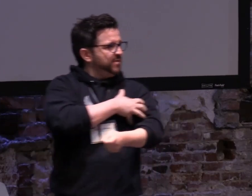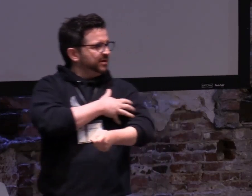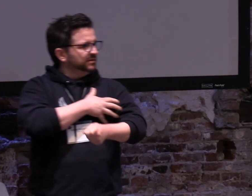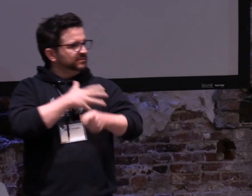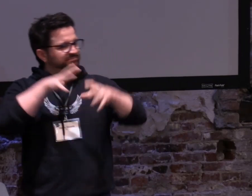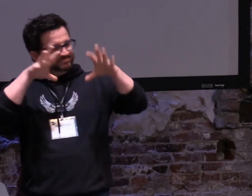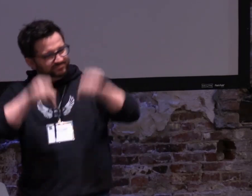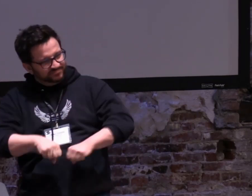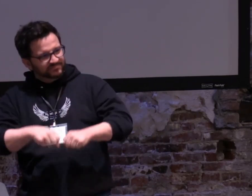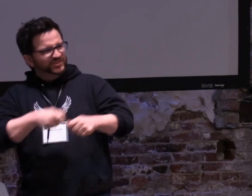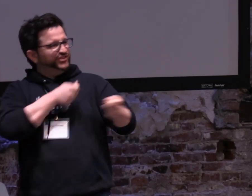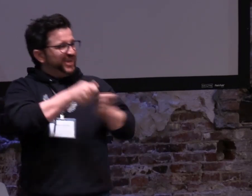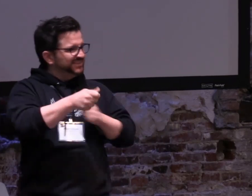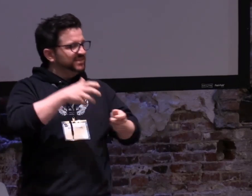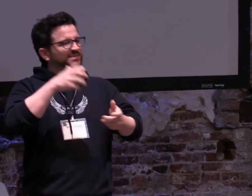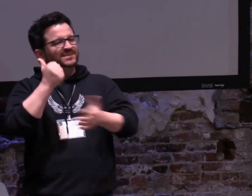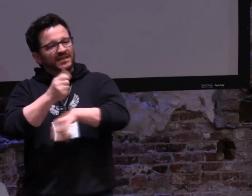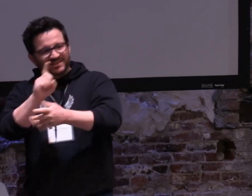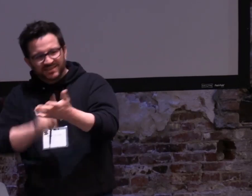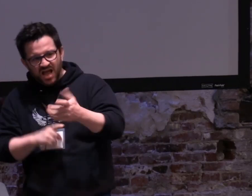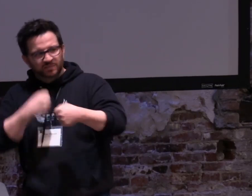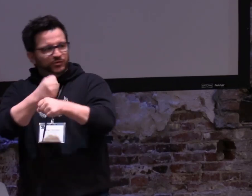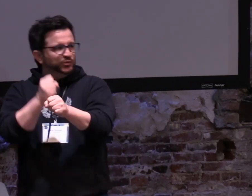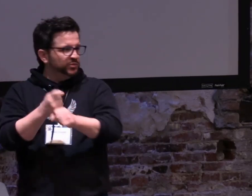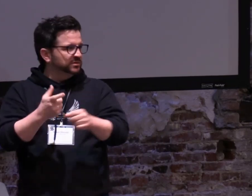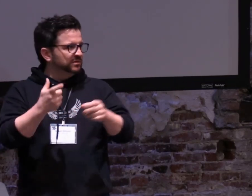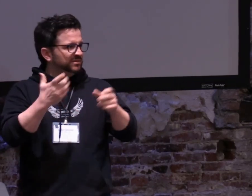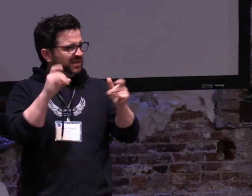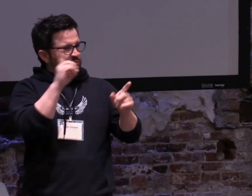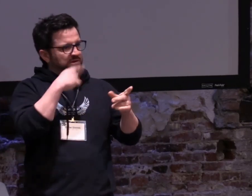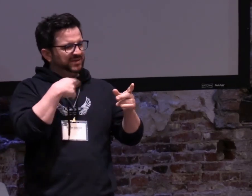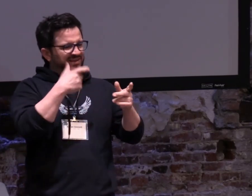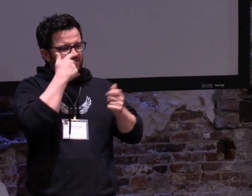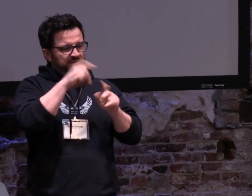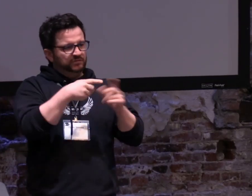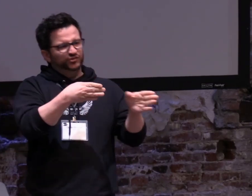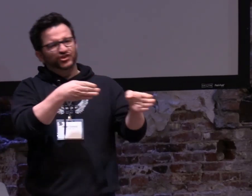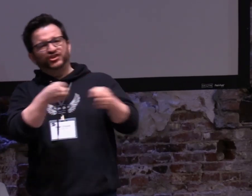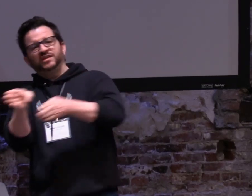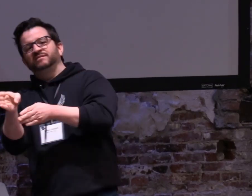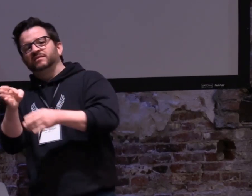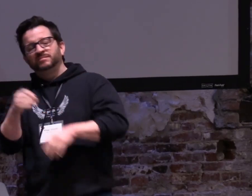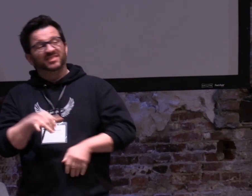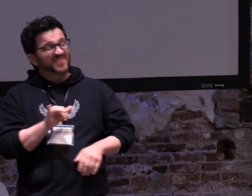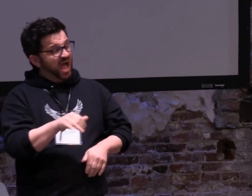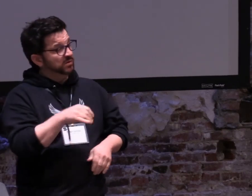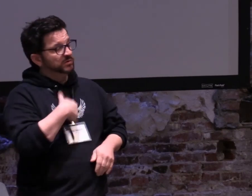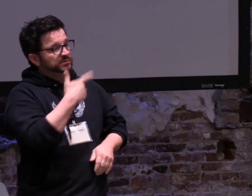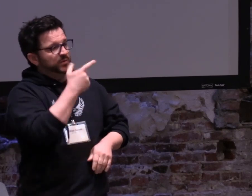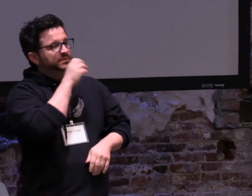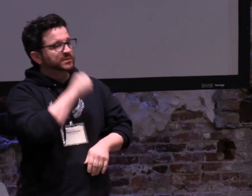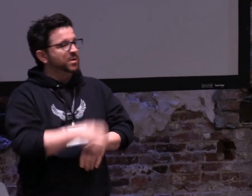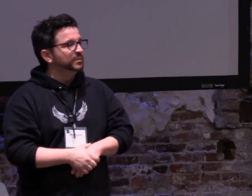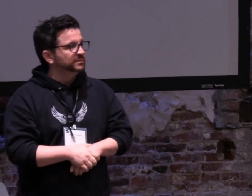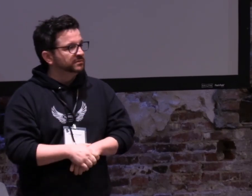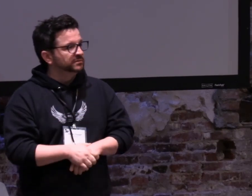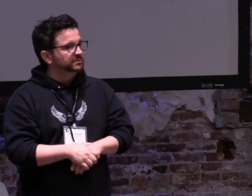I wanted autonomy, I wanted creative control, I wanted to design and produce things my way that set well with